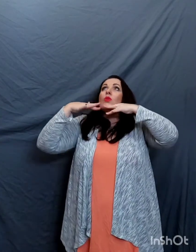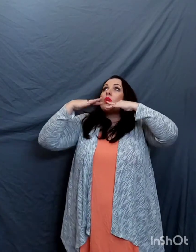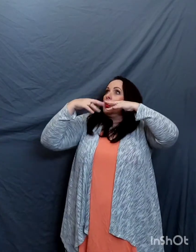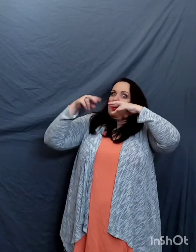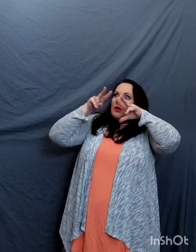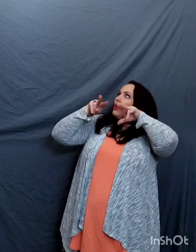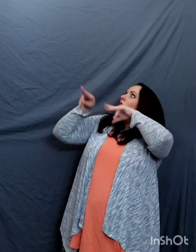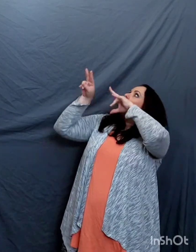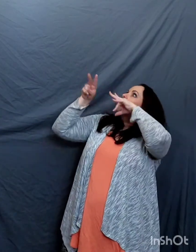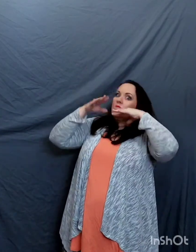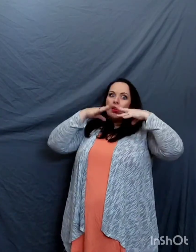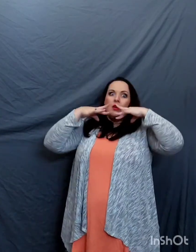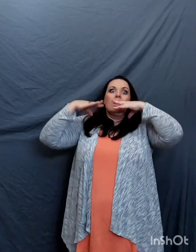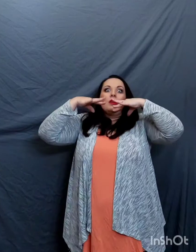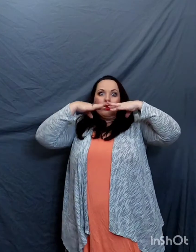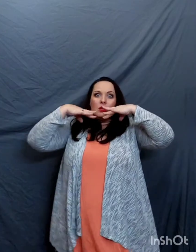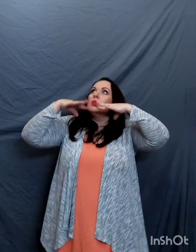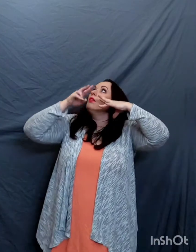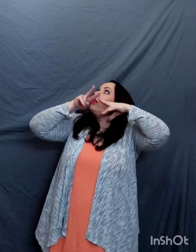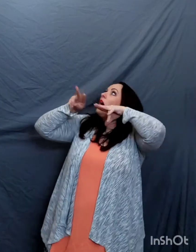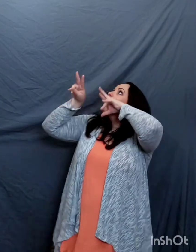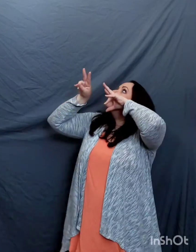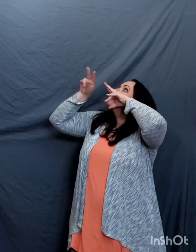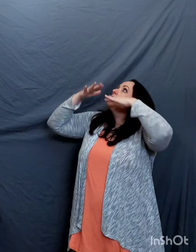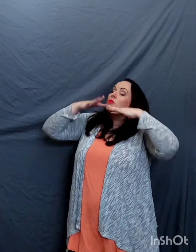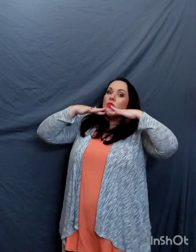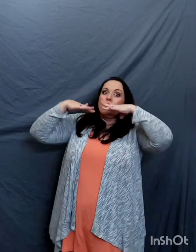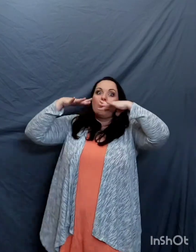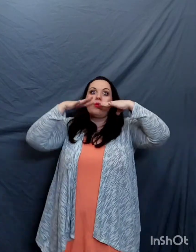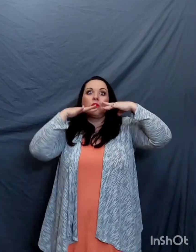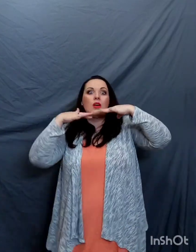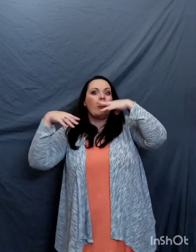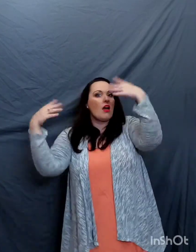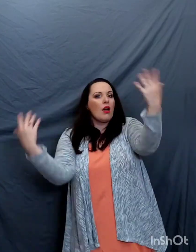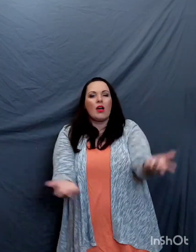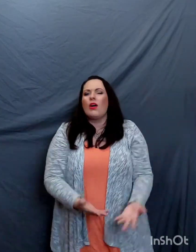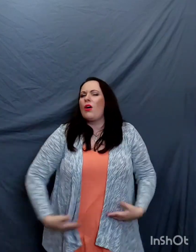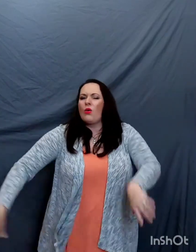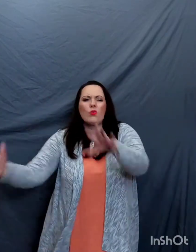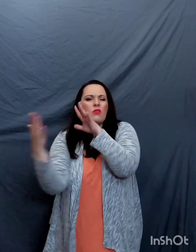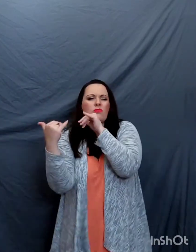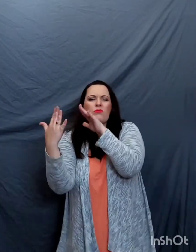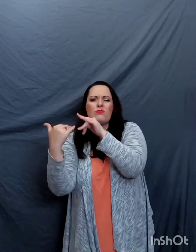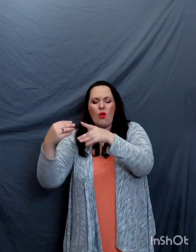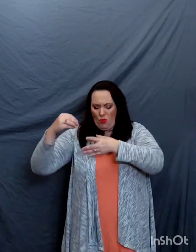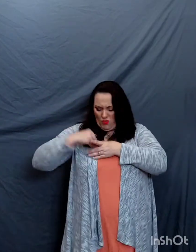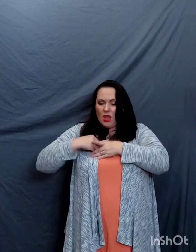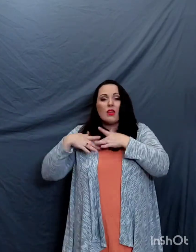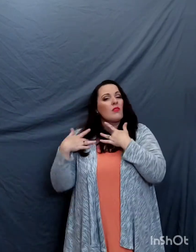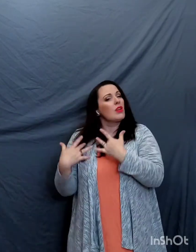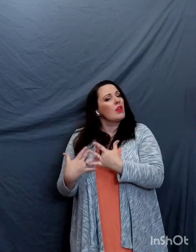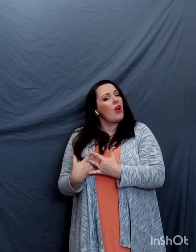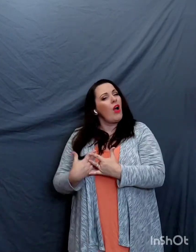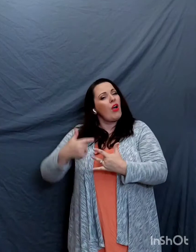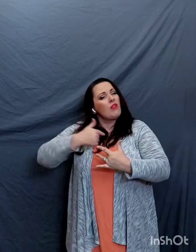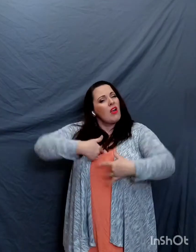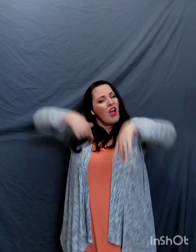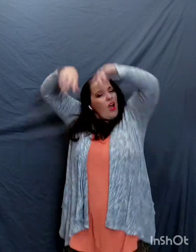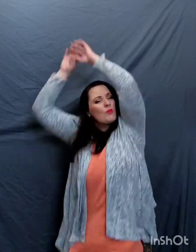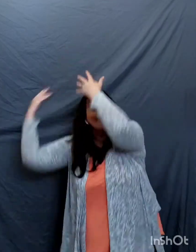I'll lift my eyes to you While there's hope in this heart I will